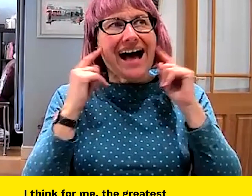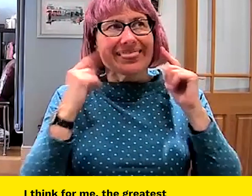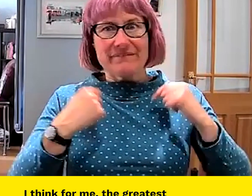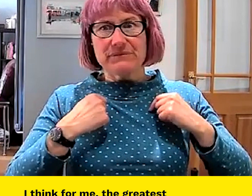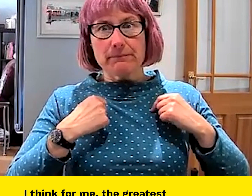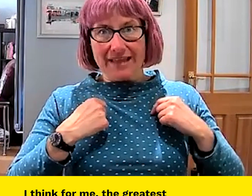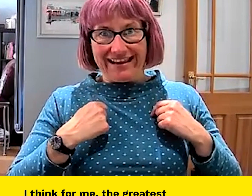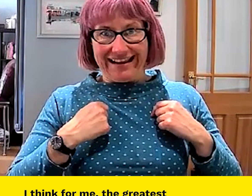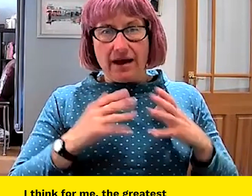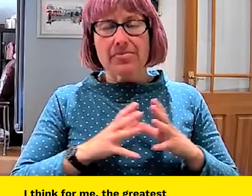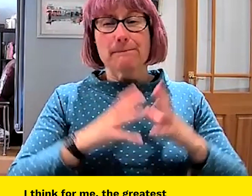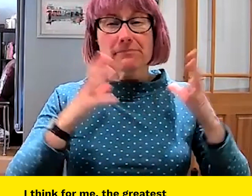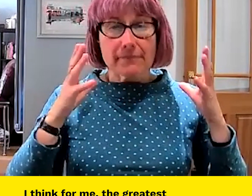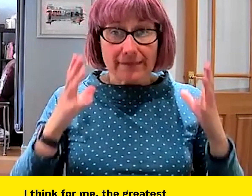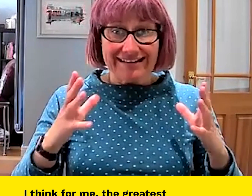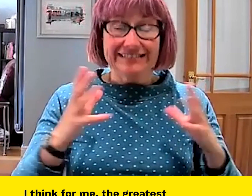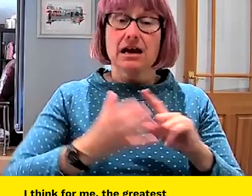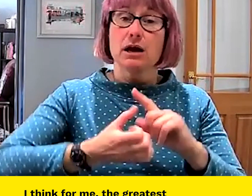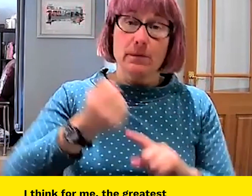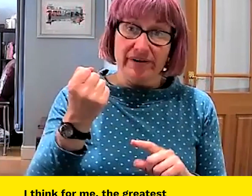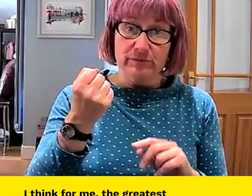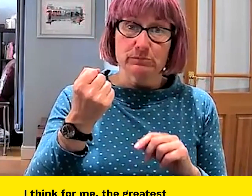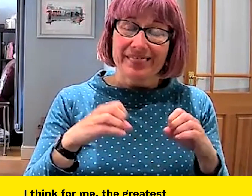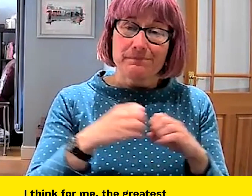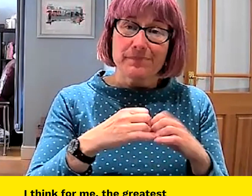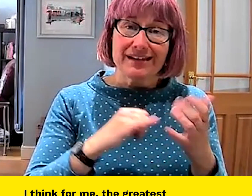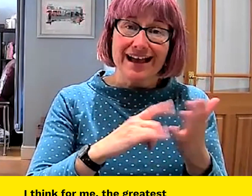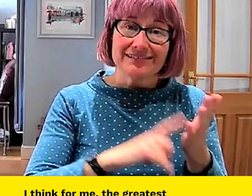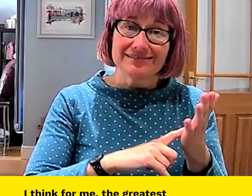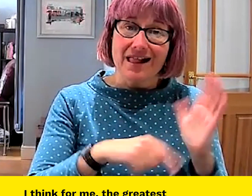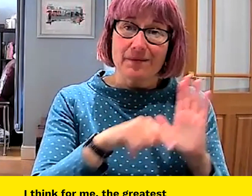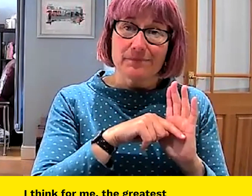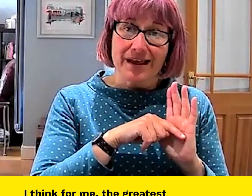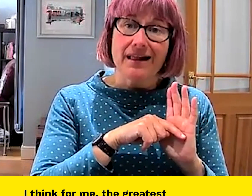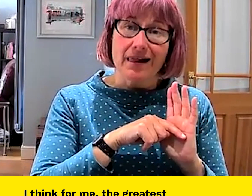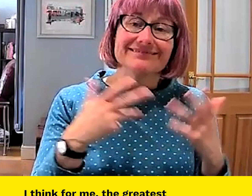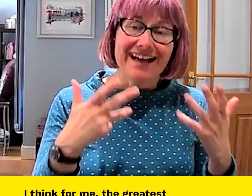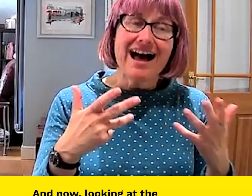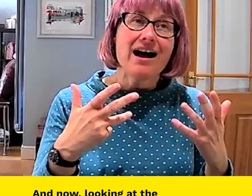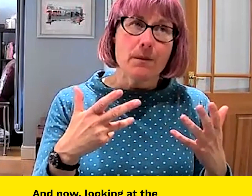I think for me, the greatest achievement with the BSL bill, and